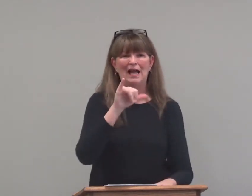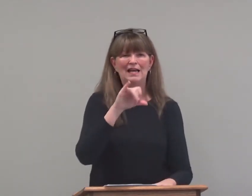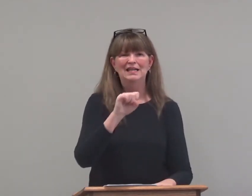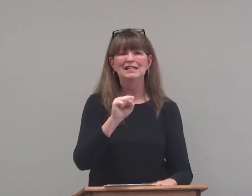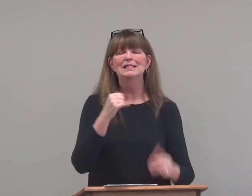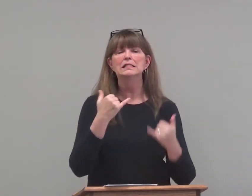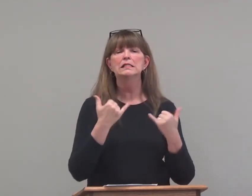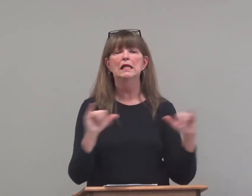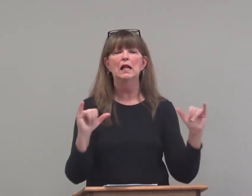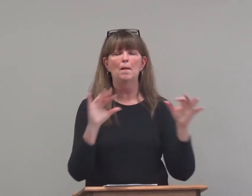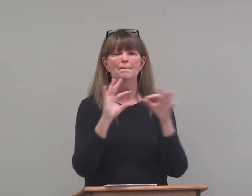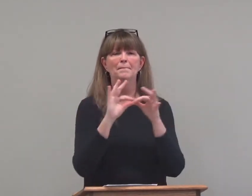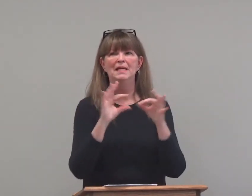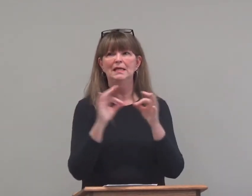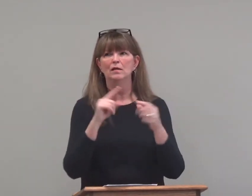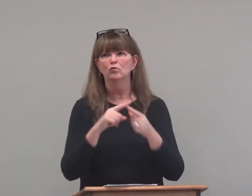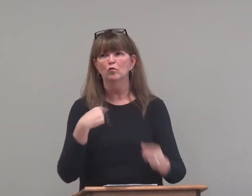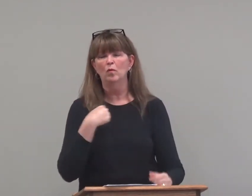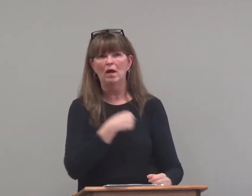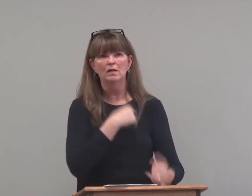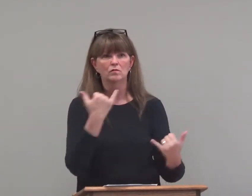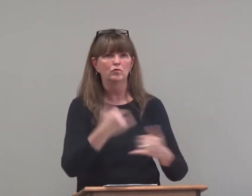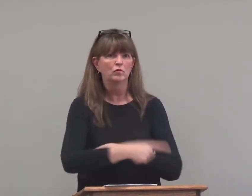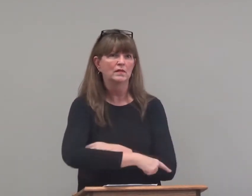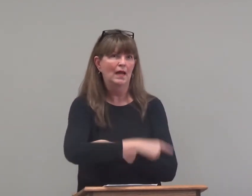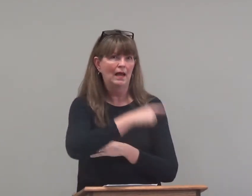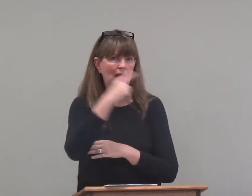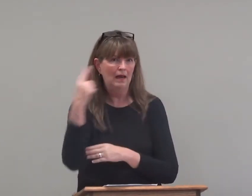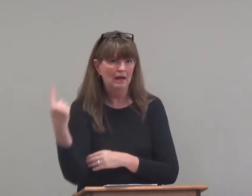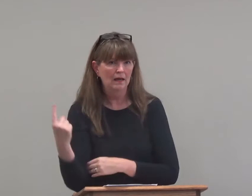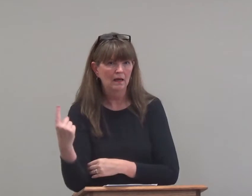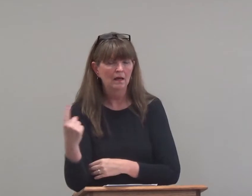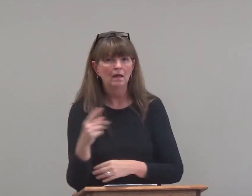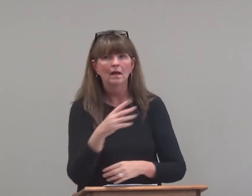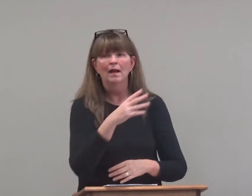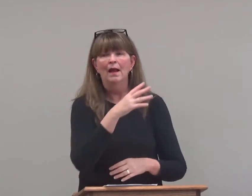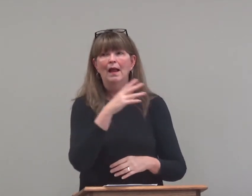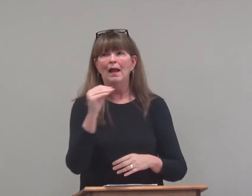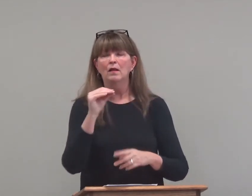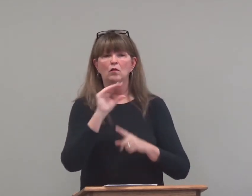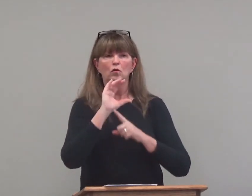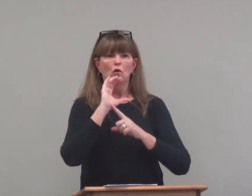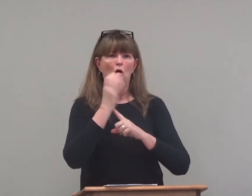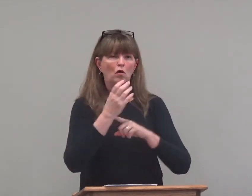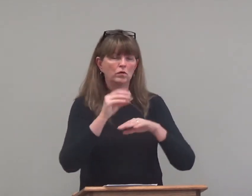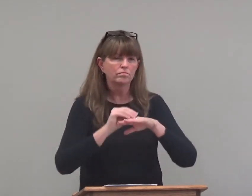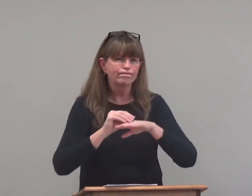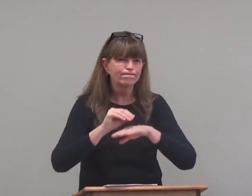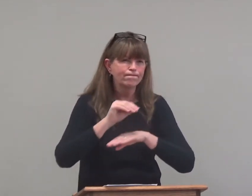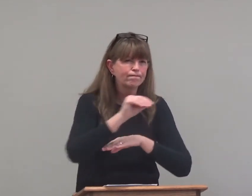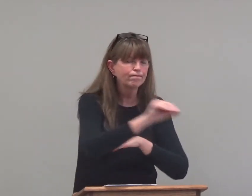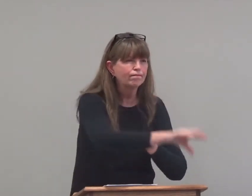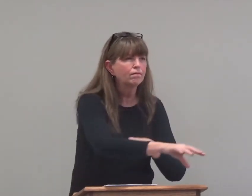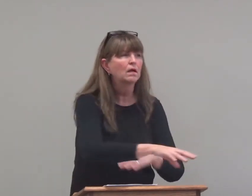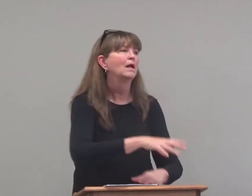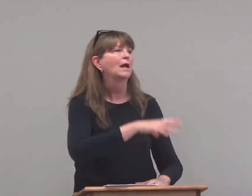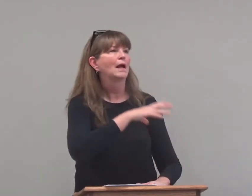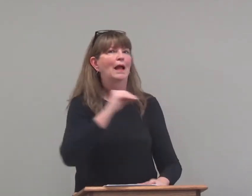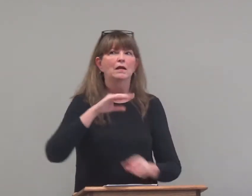we must follow this completely, I want to caution you because God still speaks to us today. There are a lot of